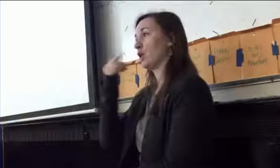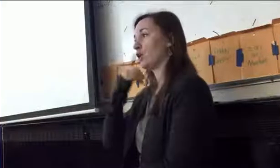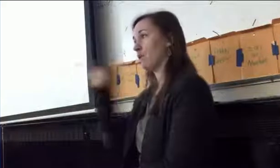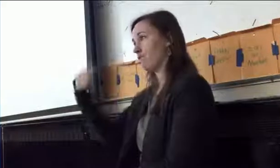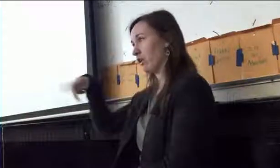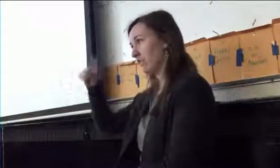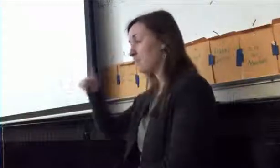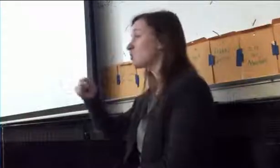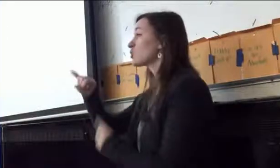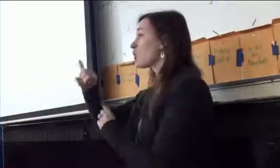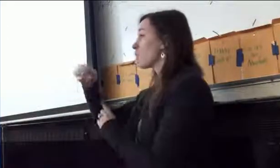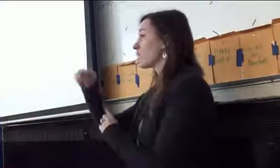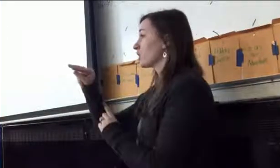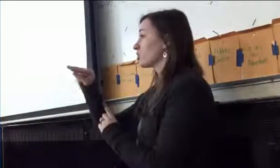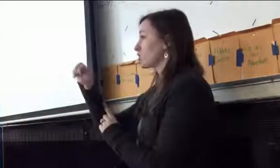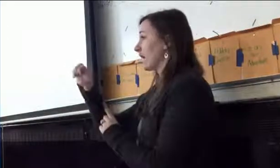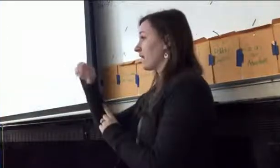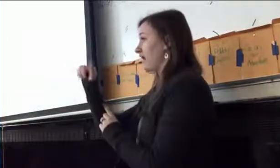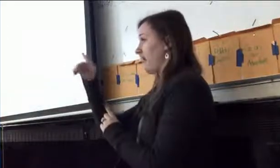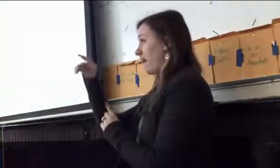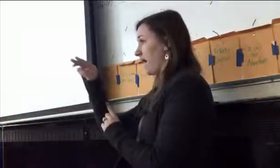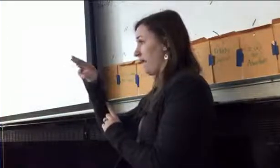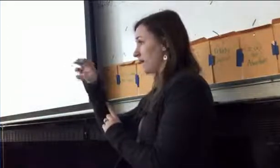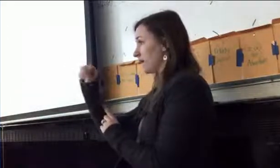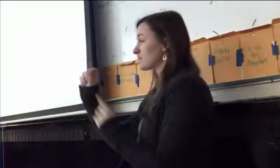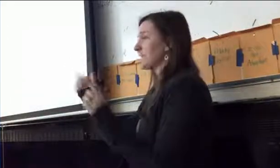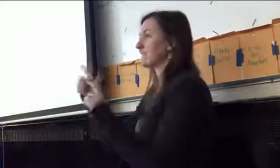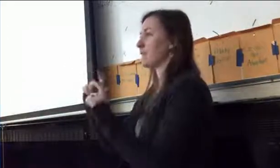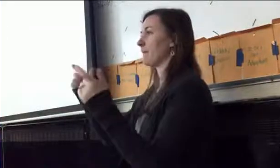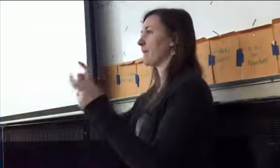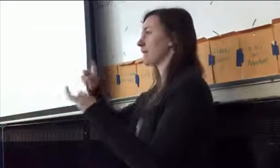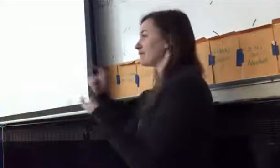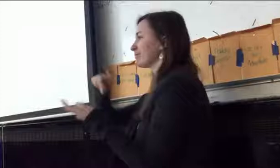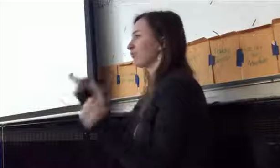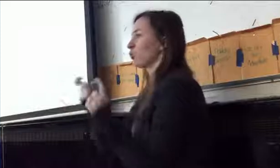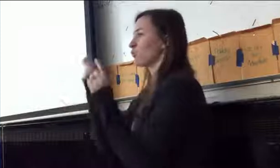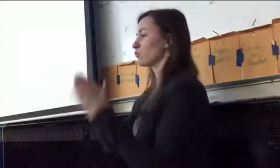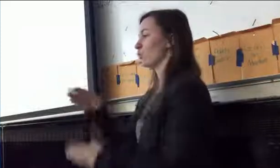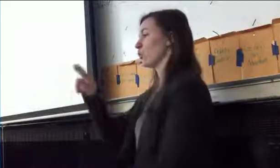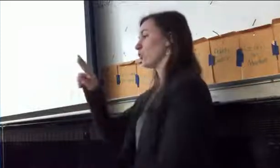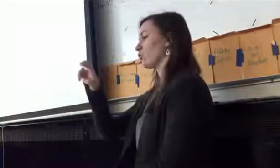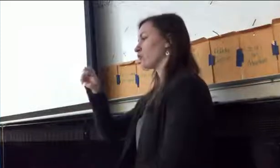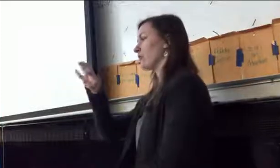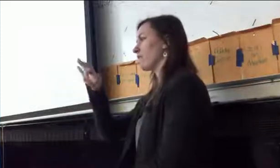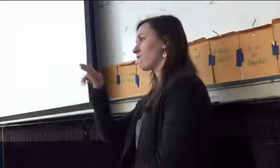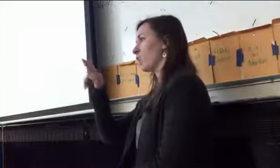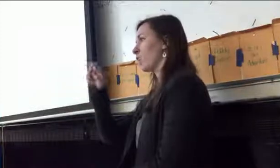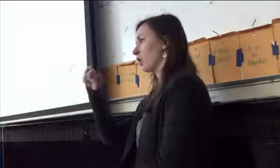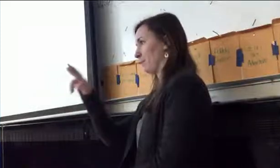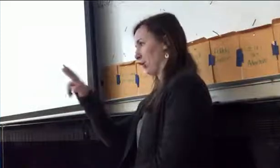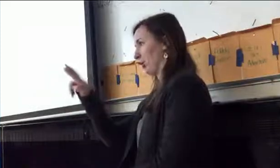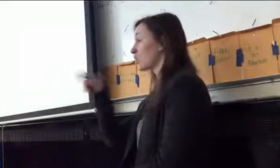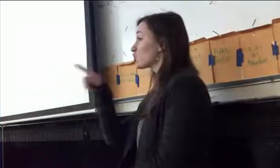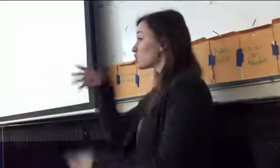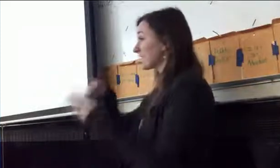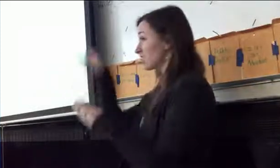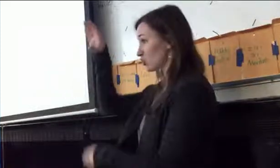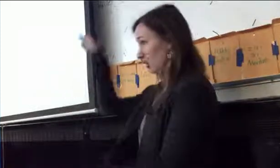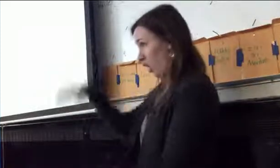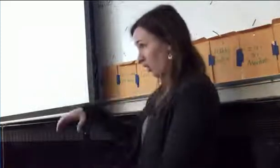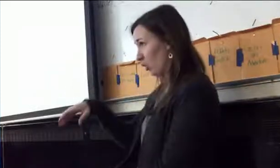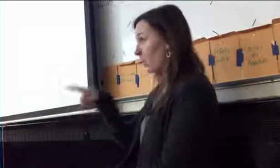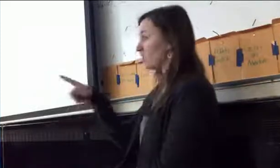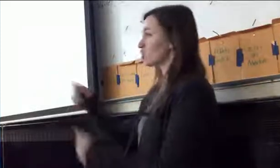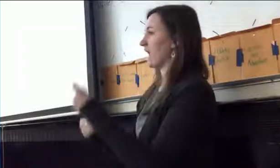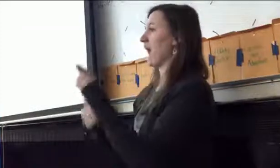Now Jane Addams is going to be the major reformer of this. She's in Chicago, and she is going to advocate for the creation